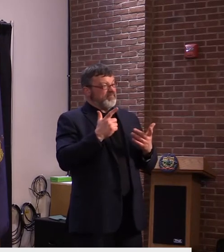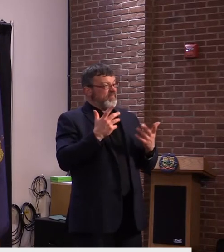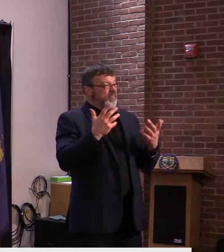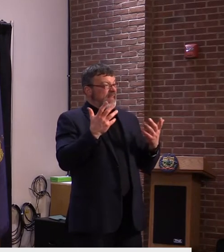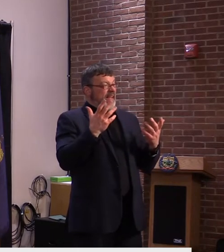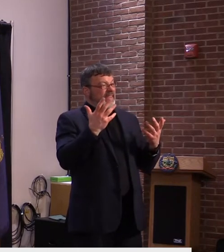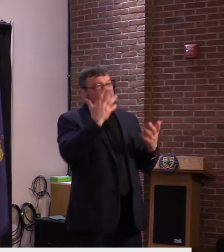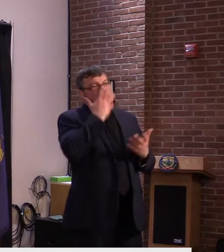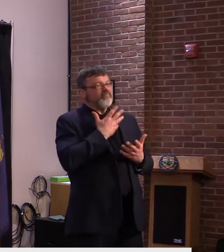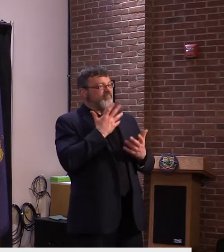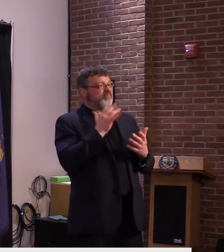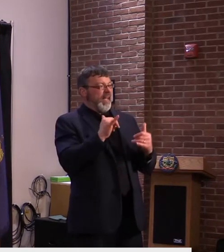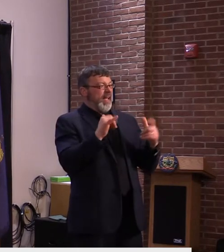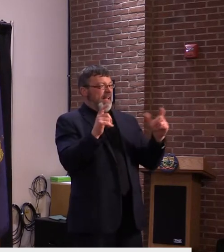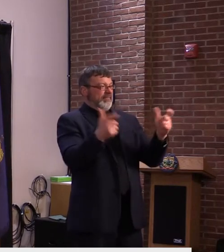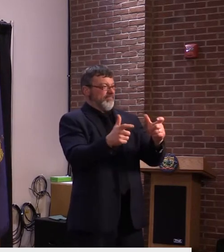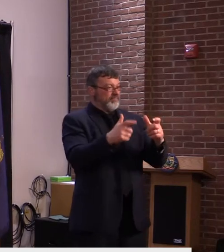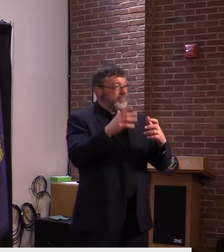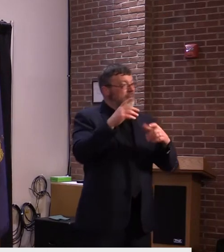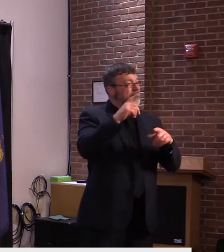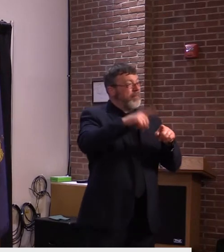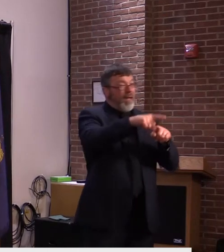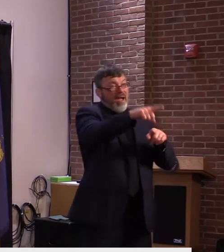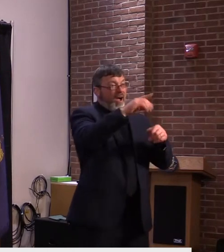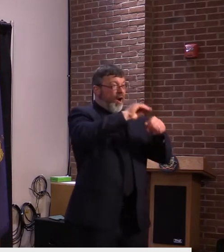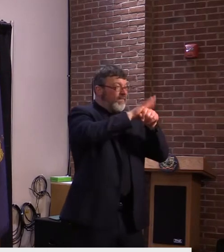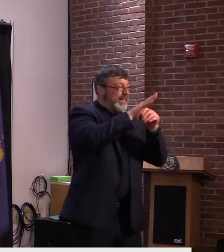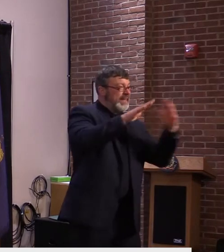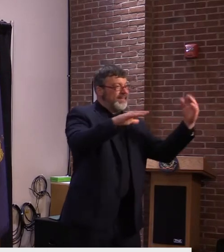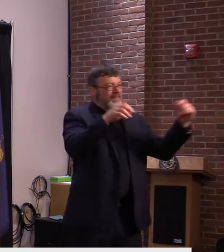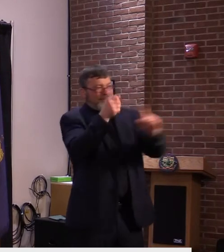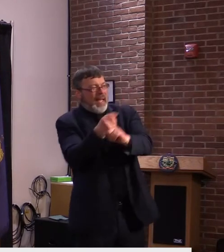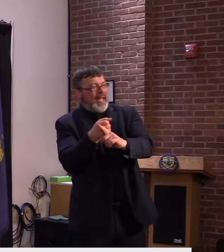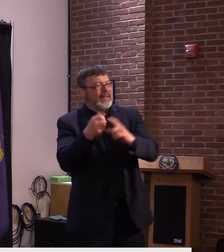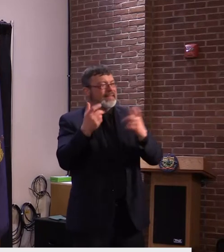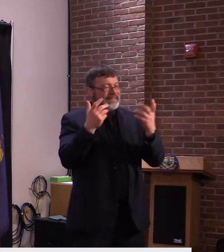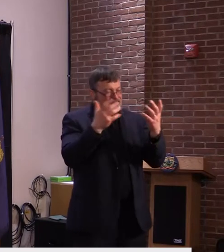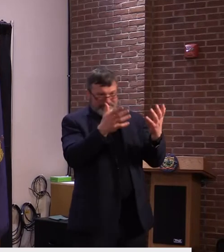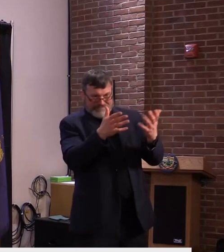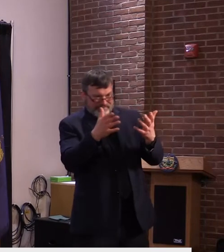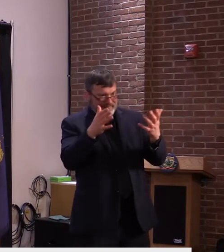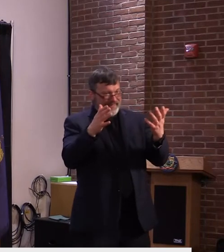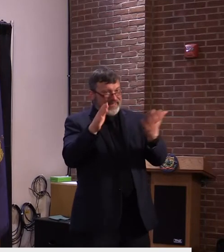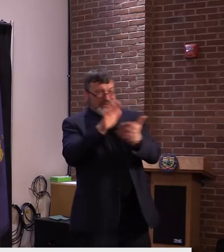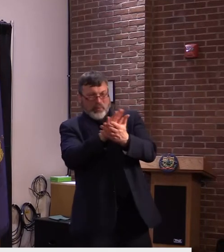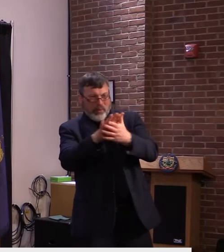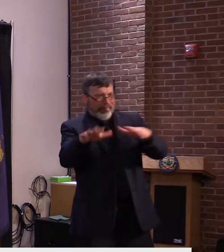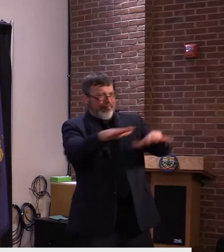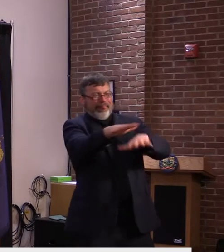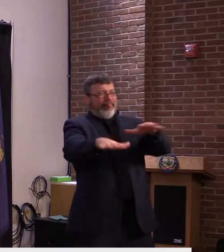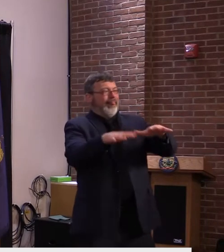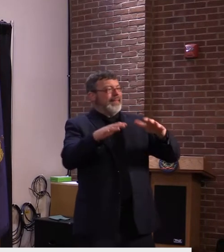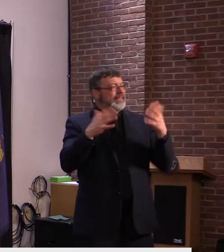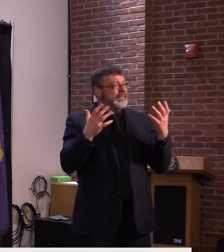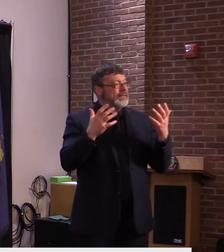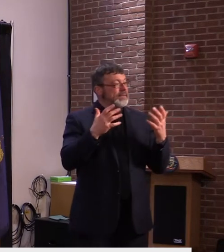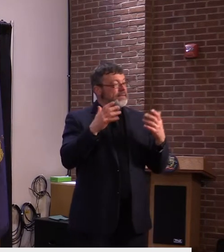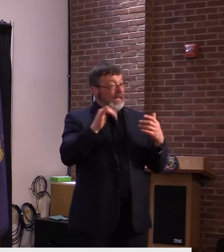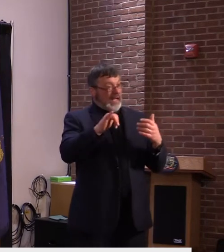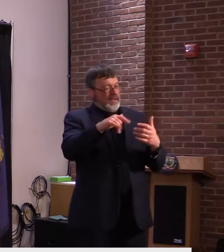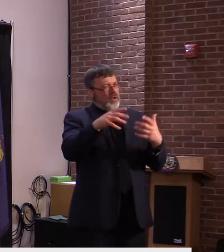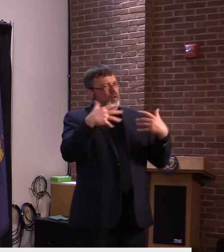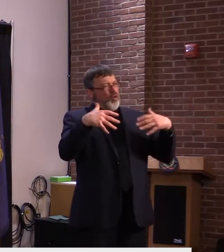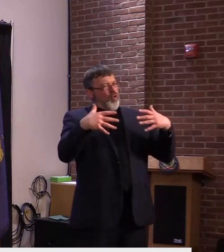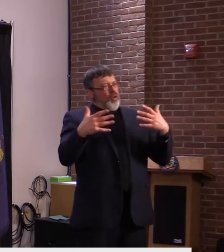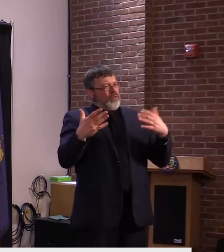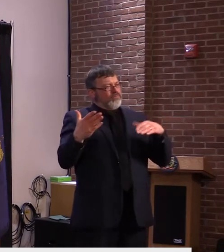mitigation success. We've set schools up to be sort of isolated and protected, and that tension's not sustainable, and particularly as we start coming out the